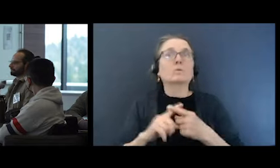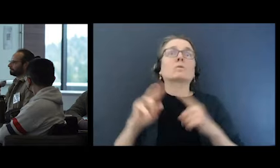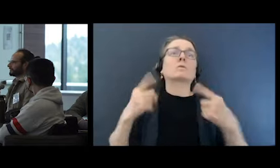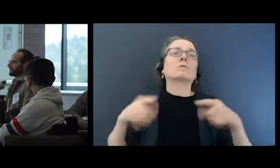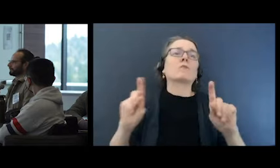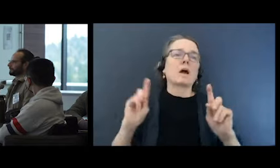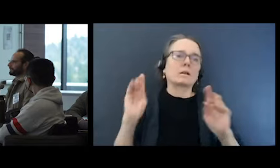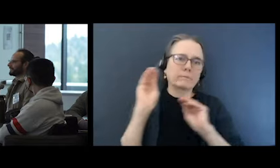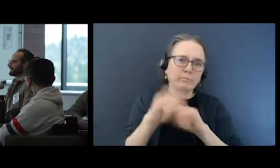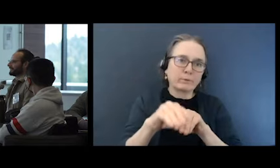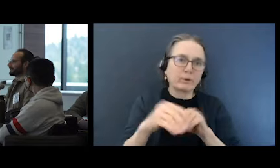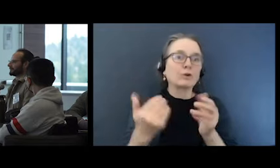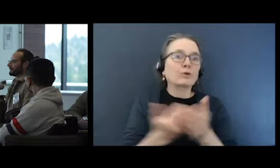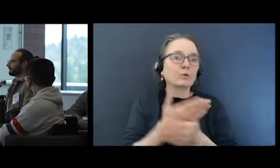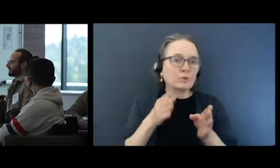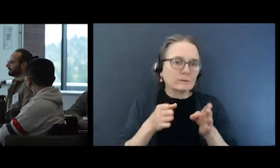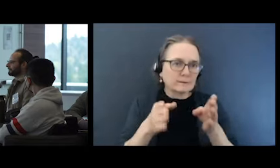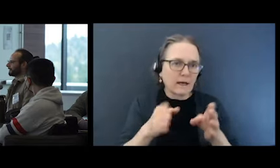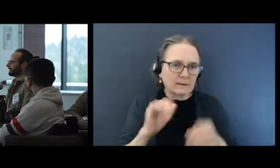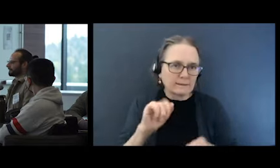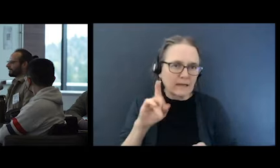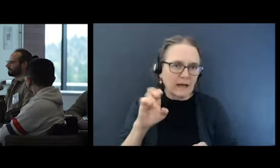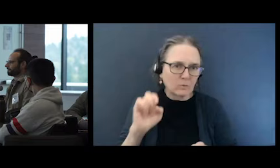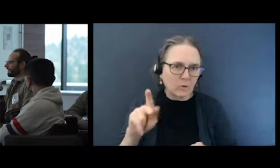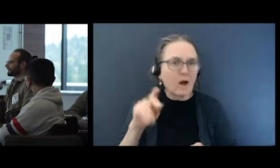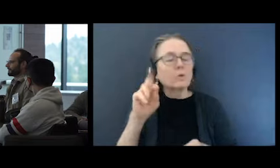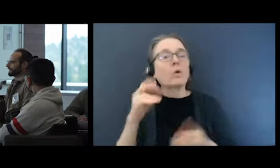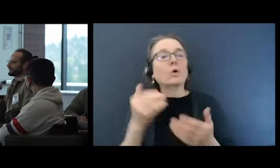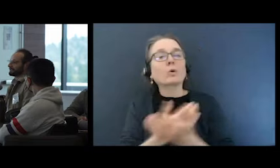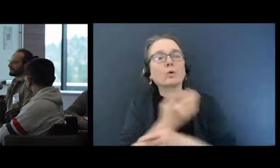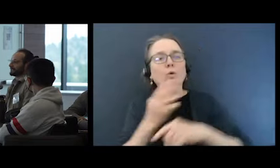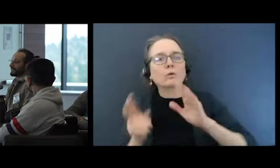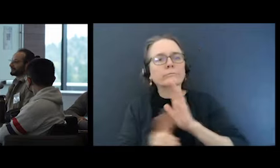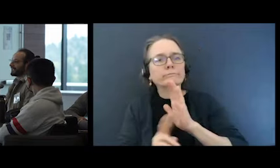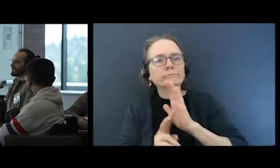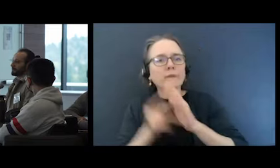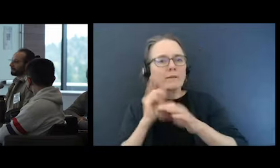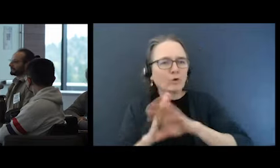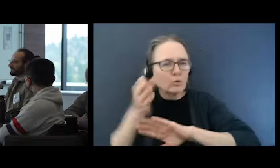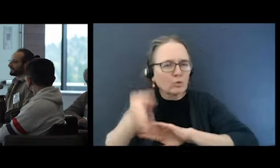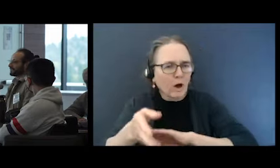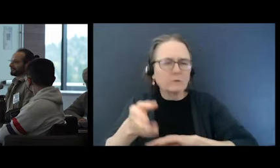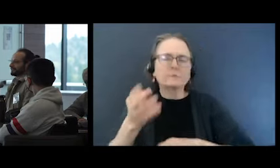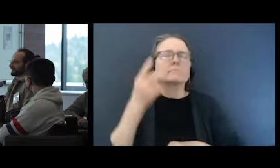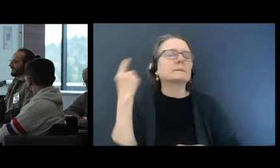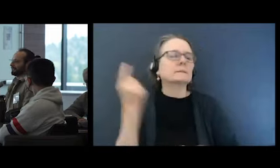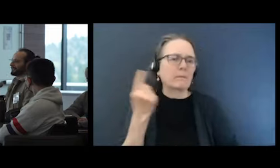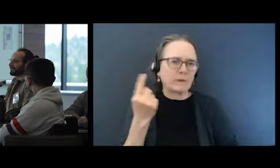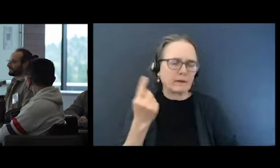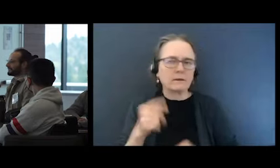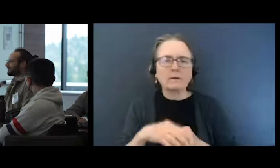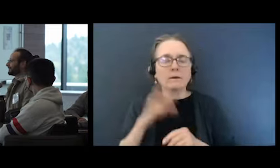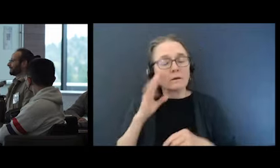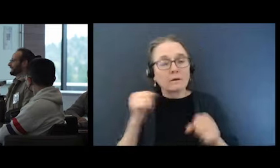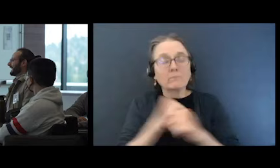often, you'll be rebuffed with various regulations. Sometimes people will tell you, there haven't been